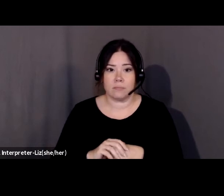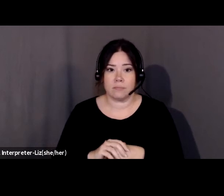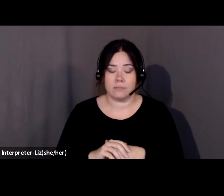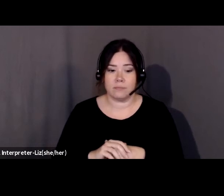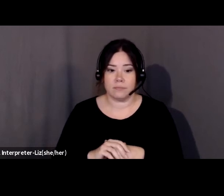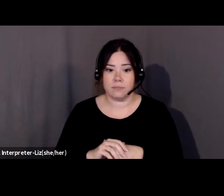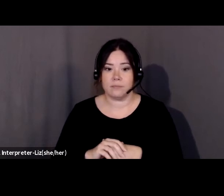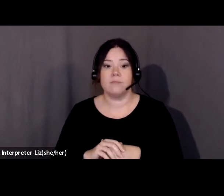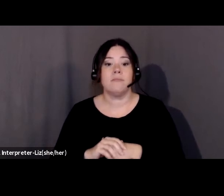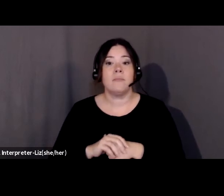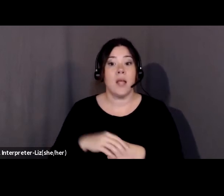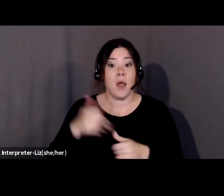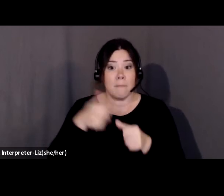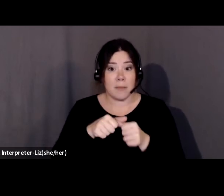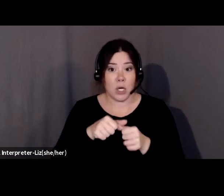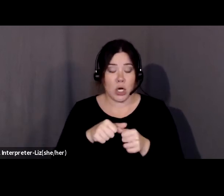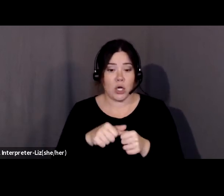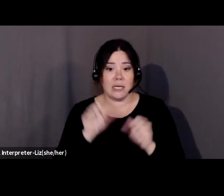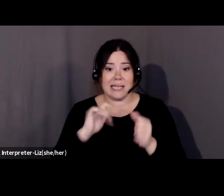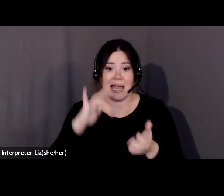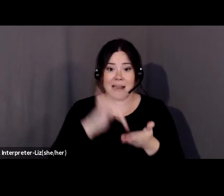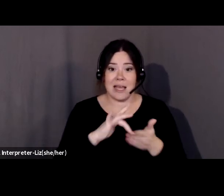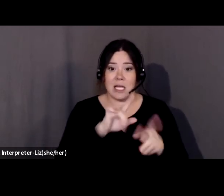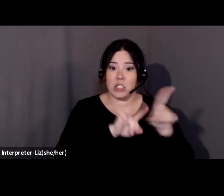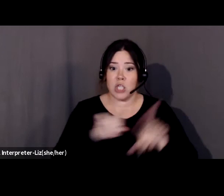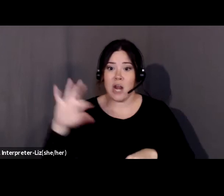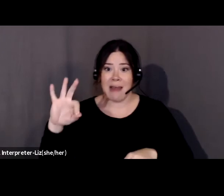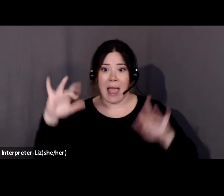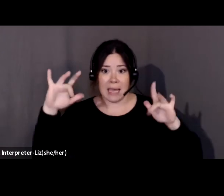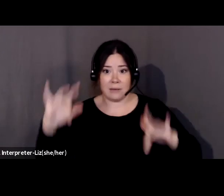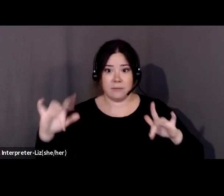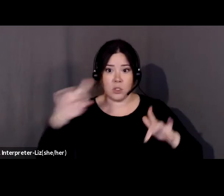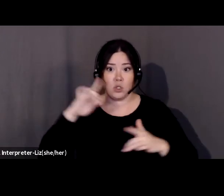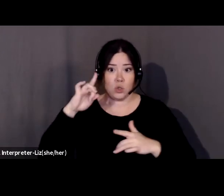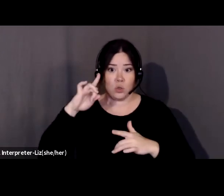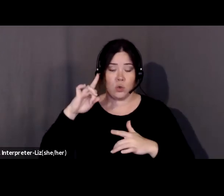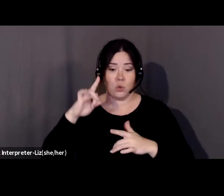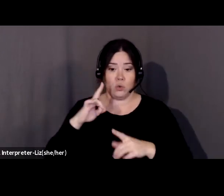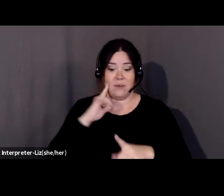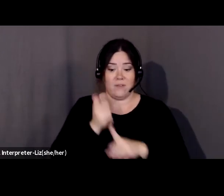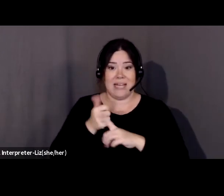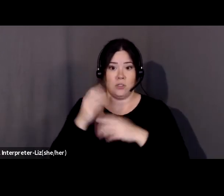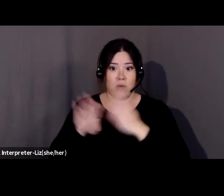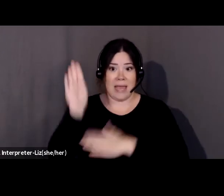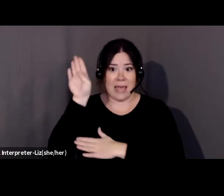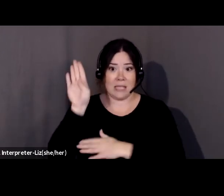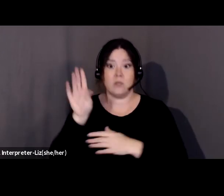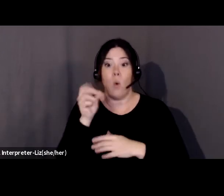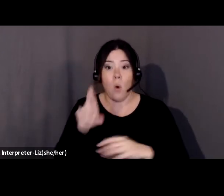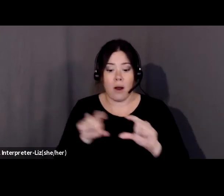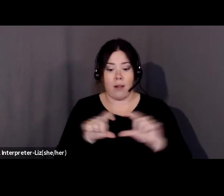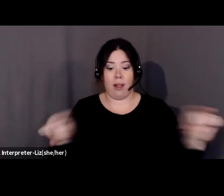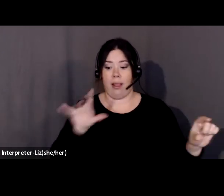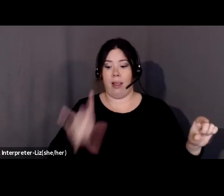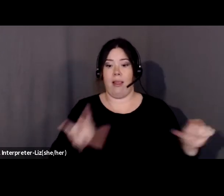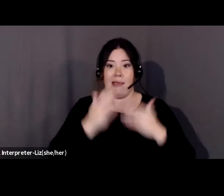And just remember, you can press *9 to raise your hand, or select the hand raise option, or drop